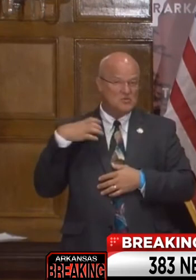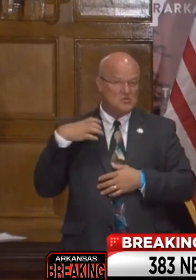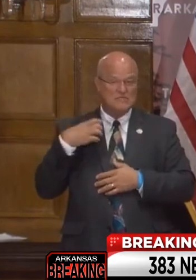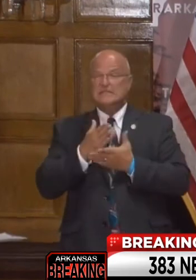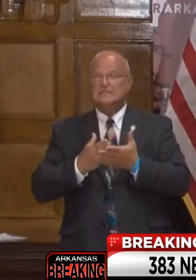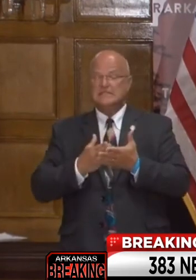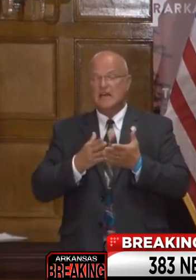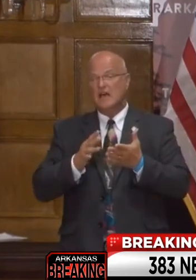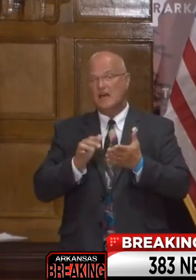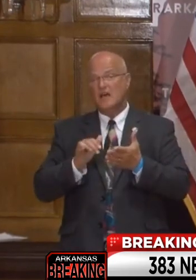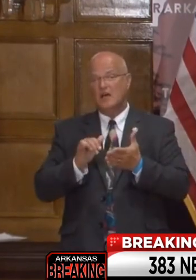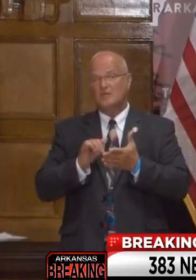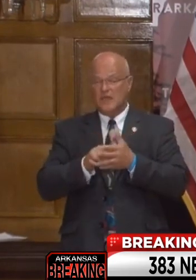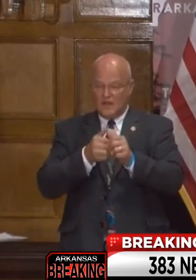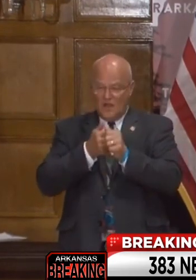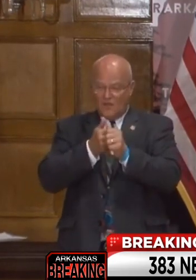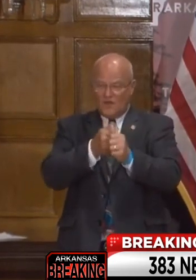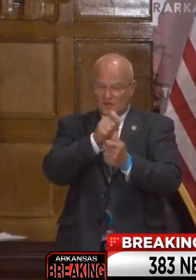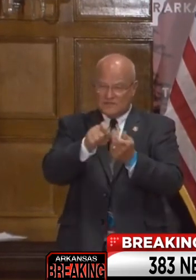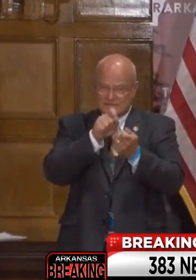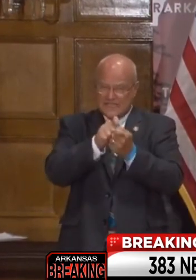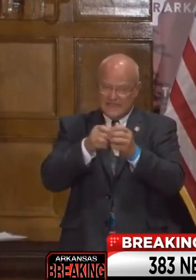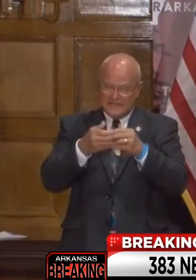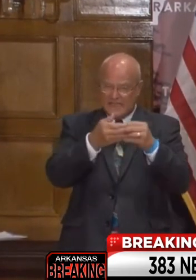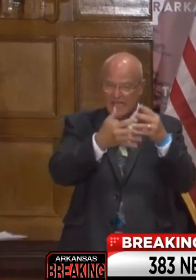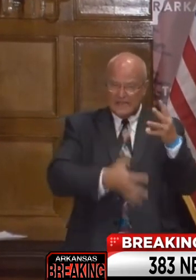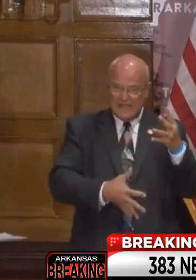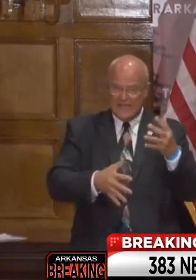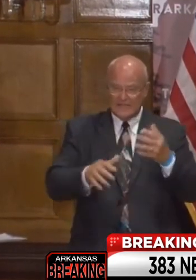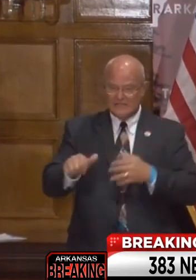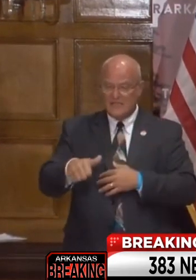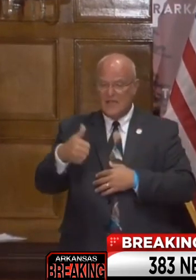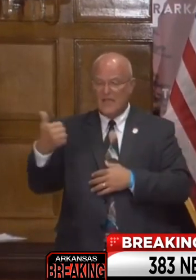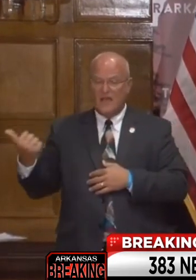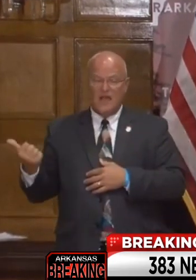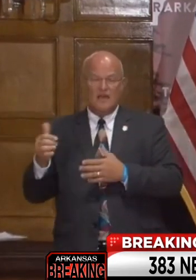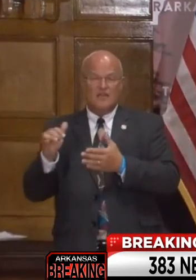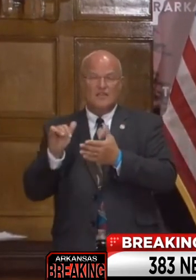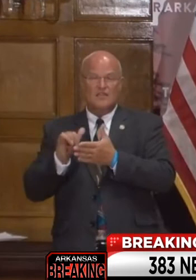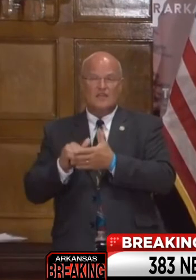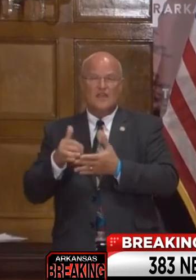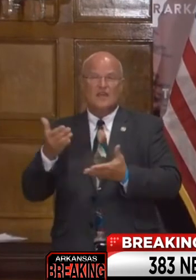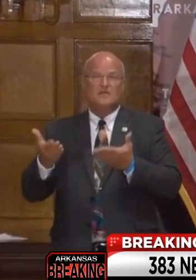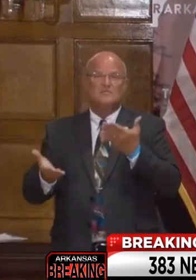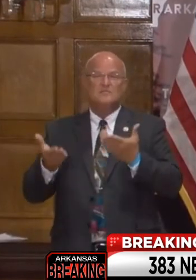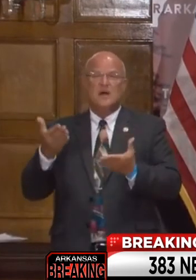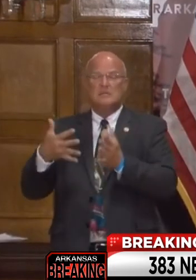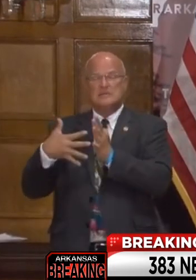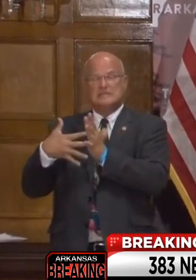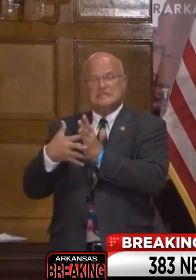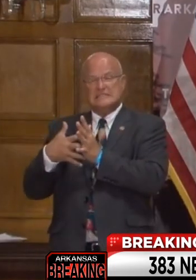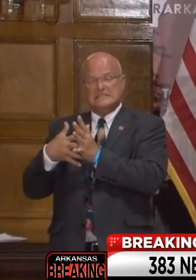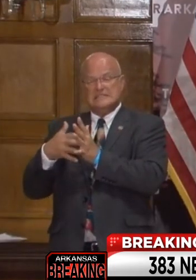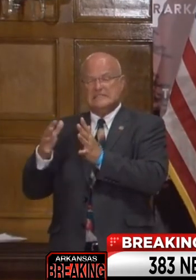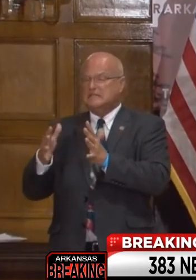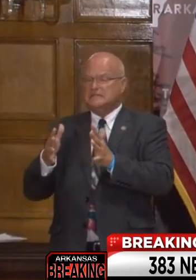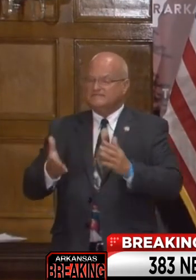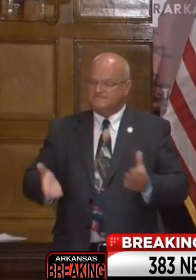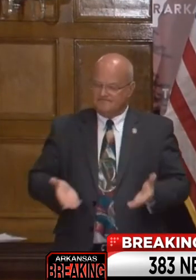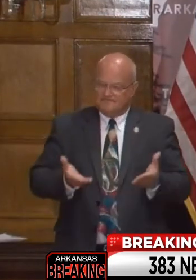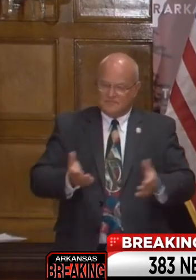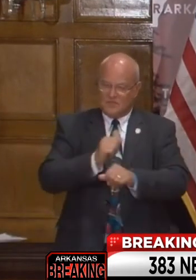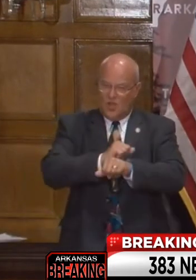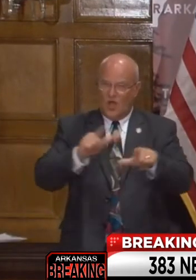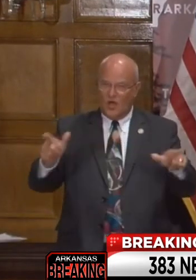that are following exactly the guidelines. You've got others that might be somewhat looser. We encourage all of